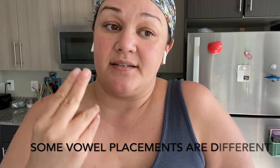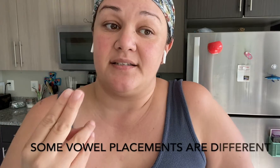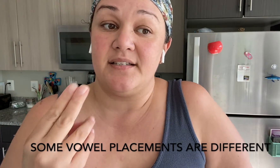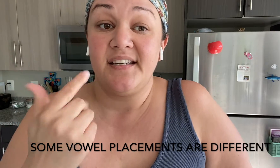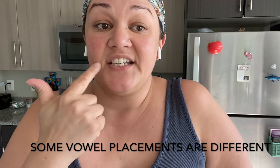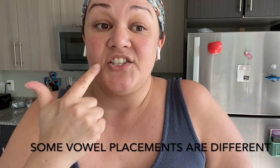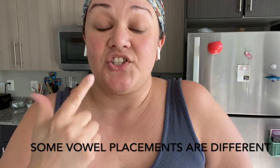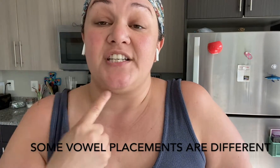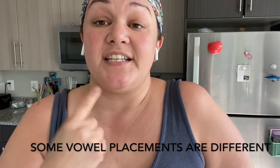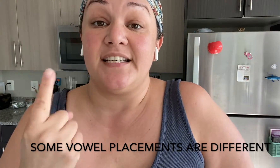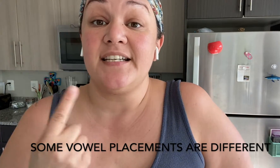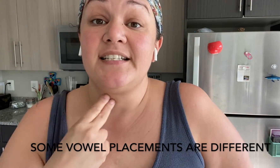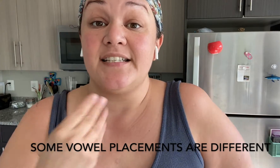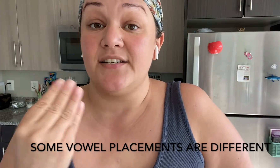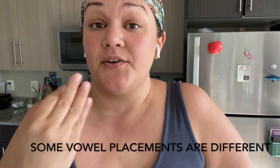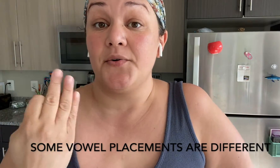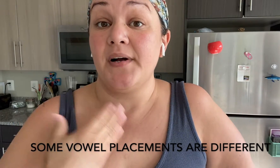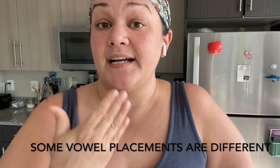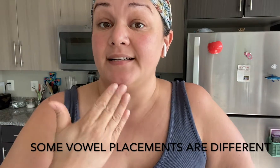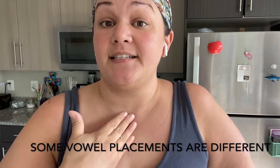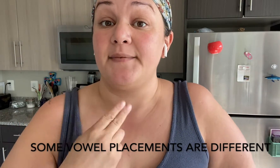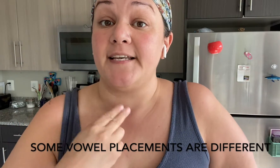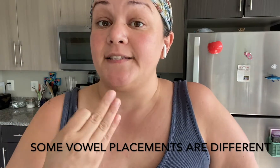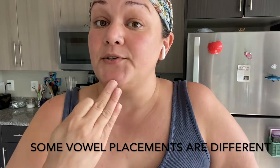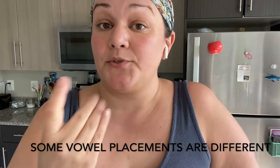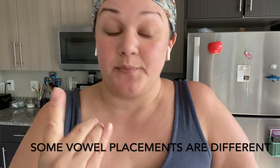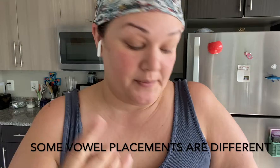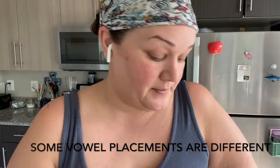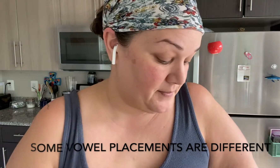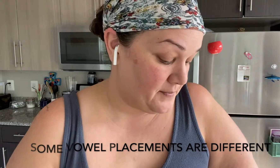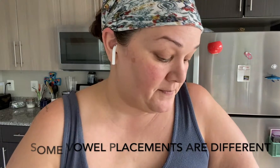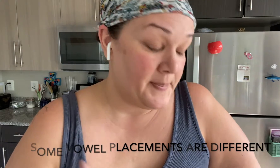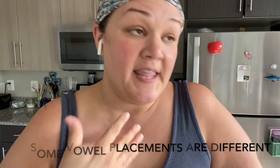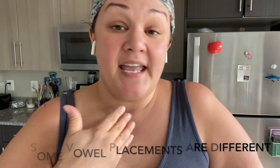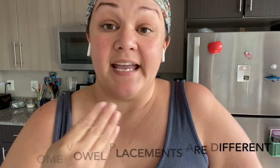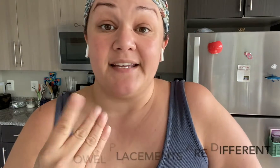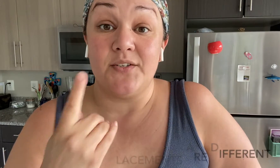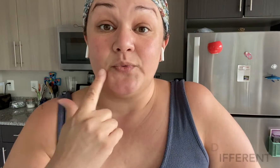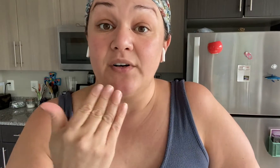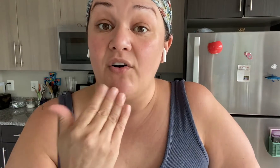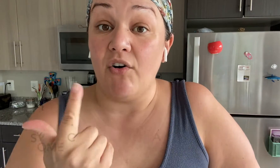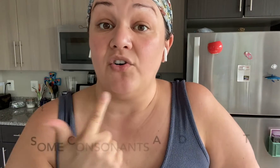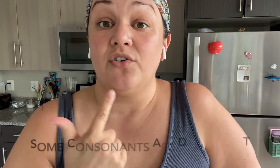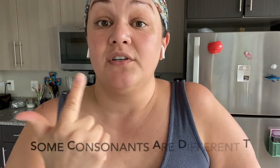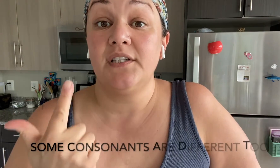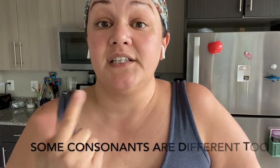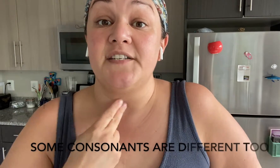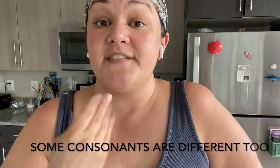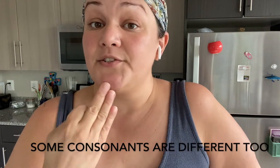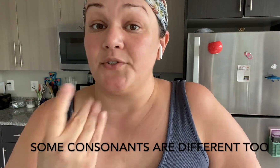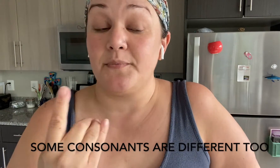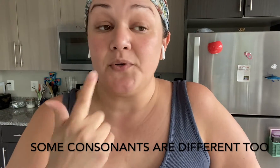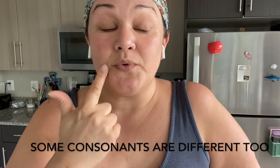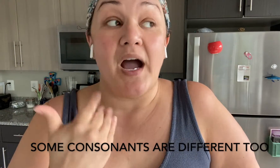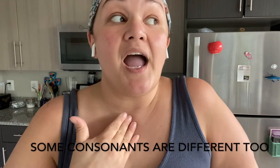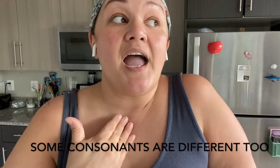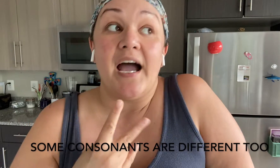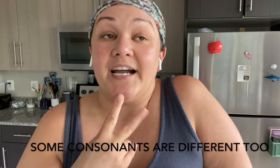because she doesn't know how to make this soup. And we all love this soup. I used